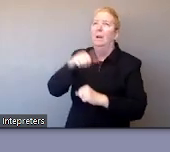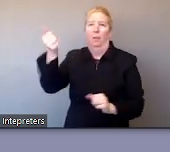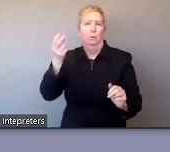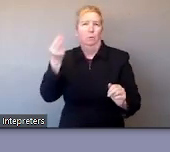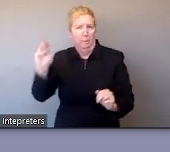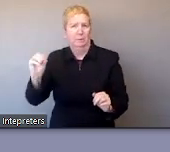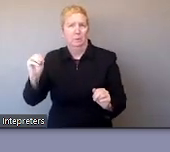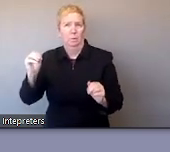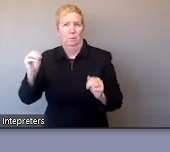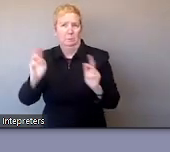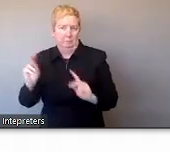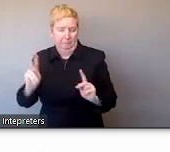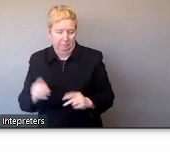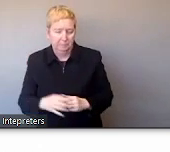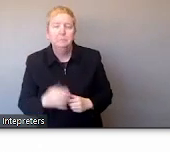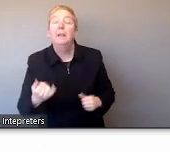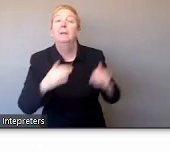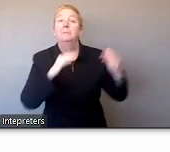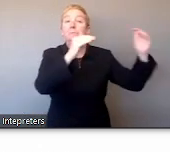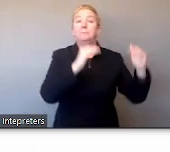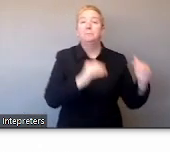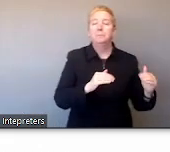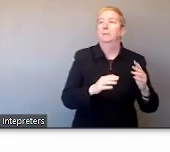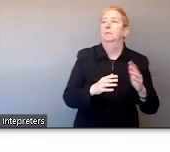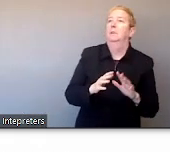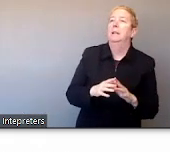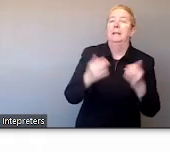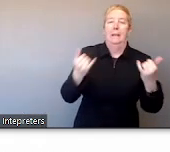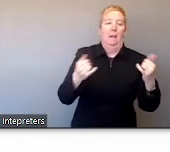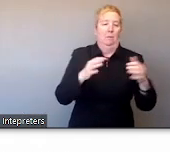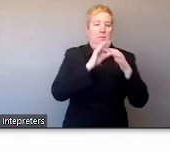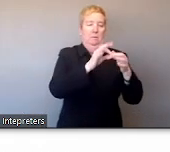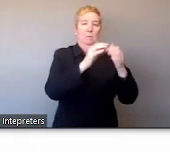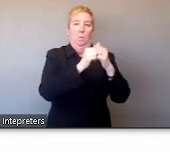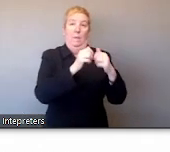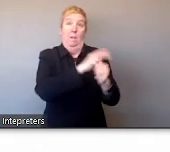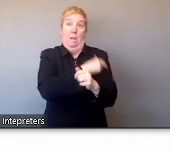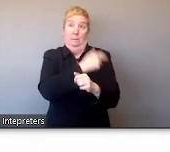Let's go to the next slide, Brianna. And just a quick update on hospitals.